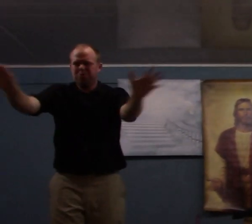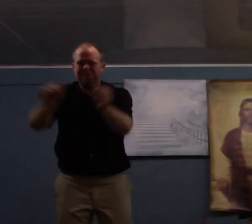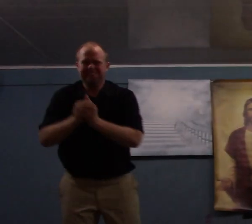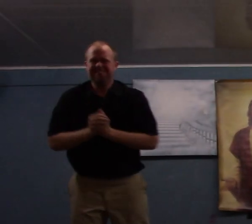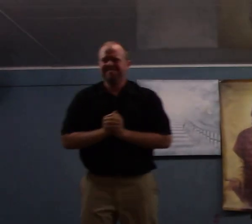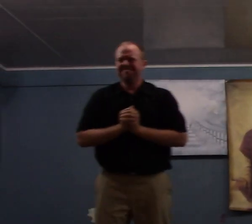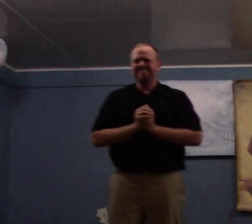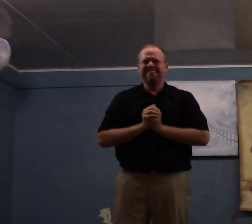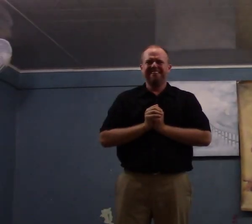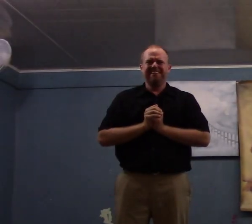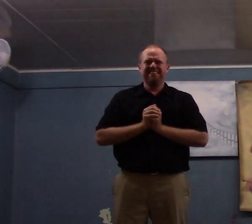choice.